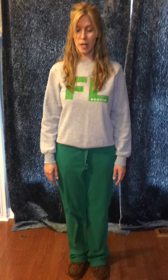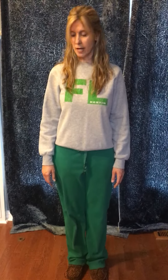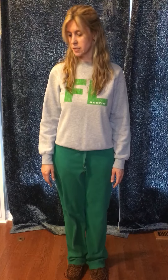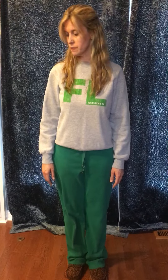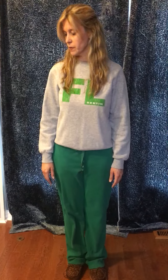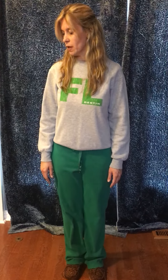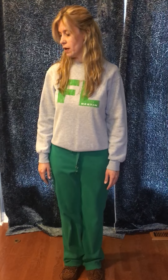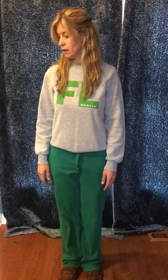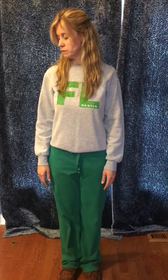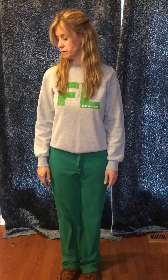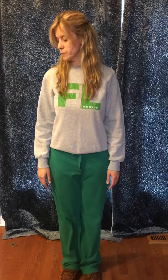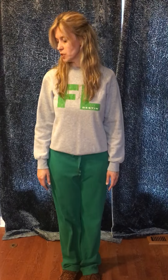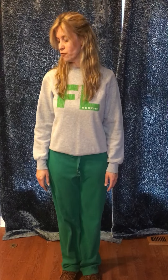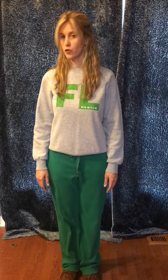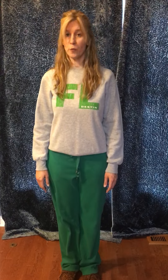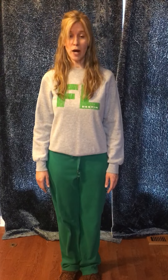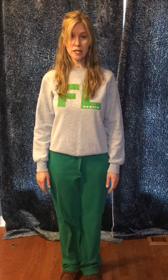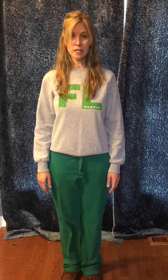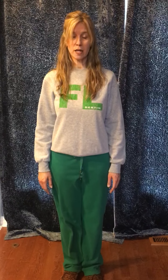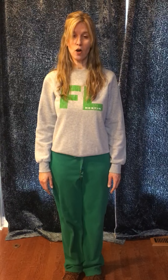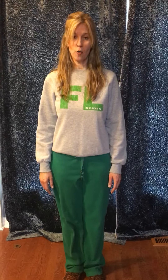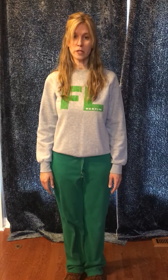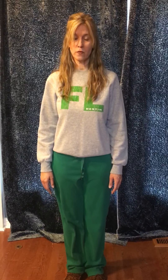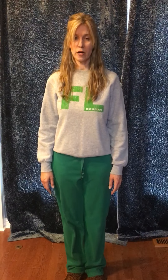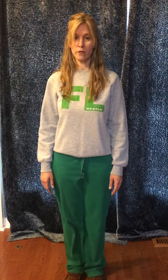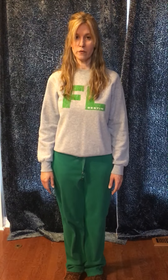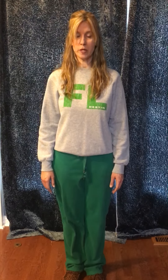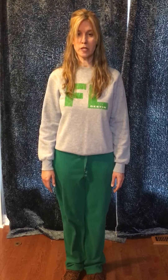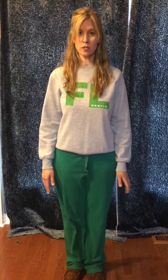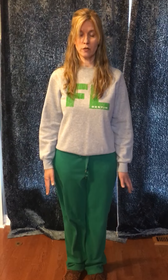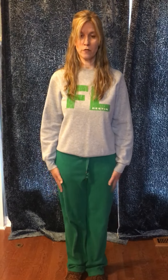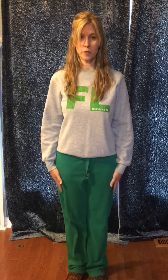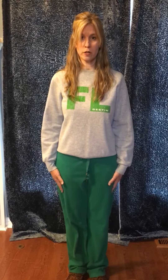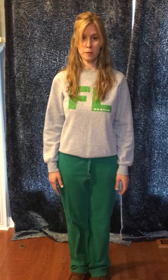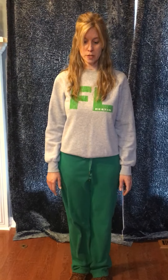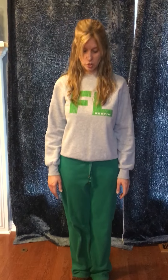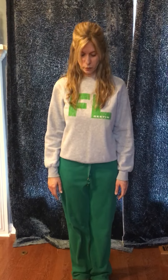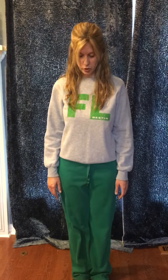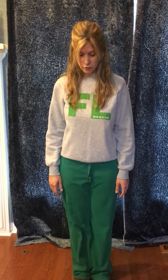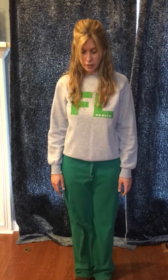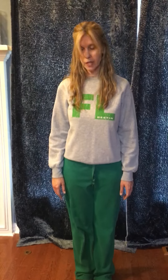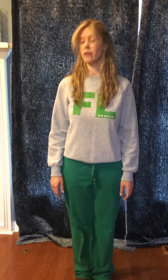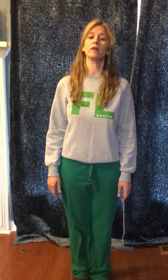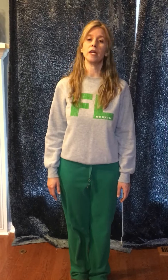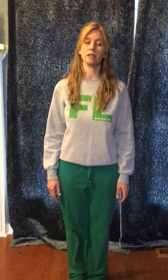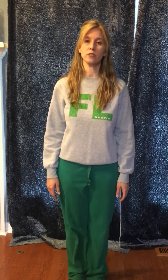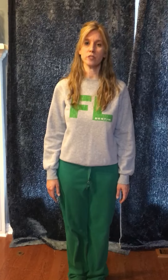class. So for your practicing at home, it's fine for everybody to start from starting position, which is feet together and hands at your